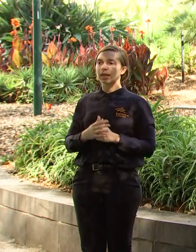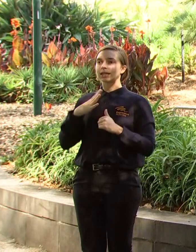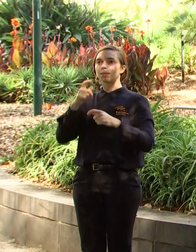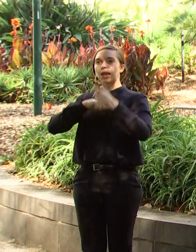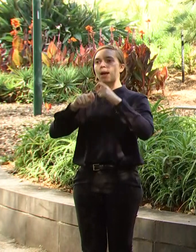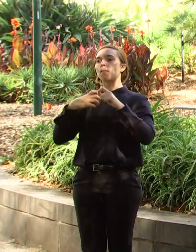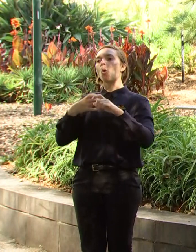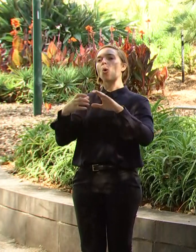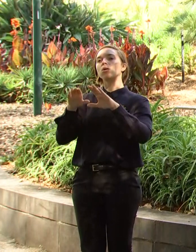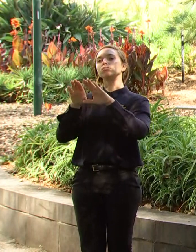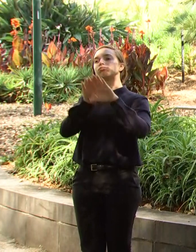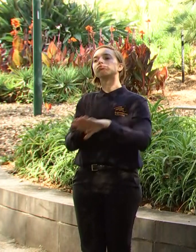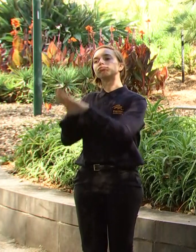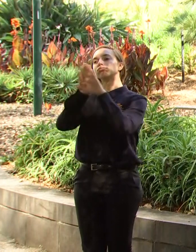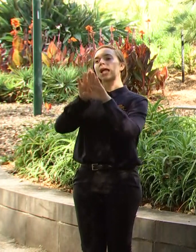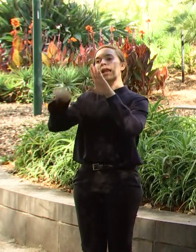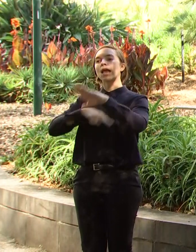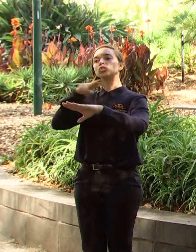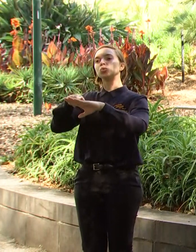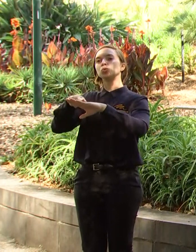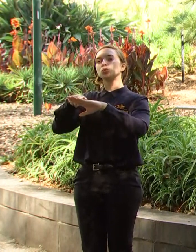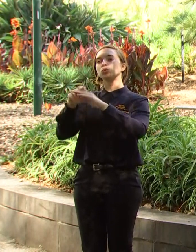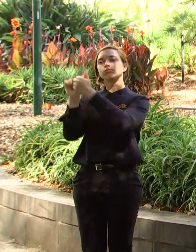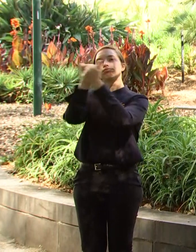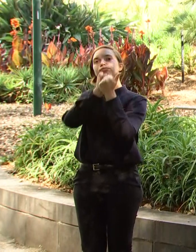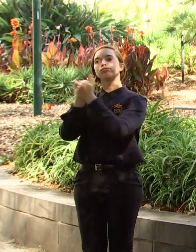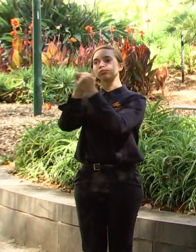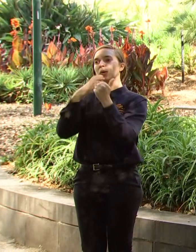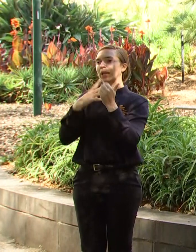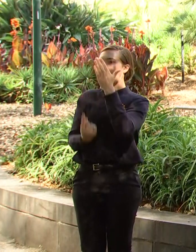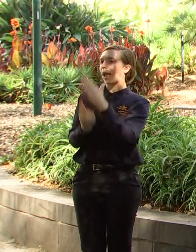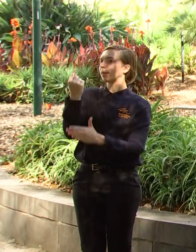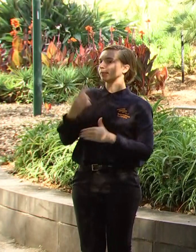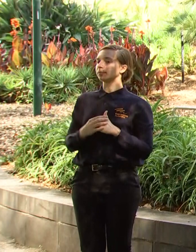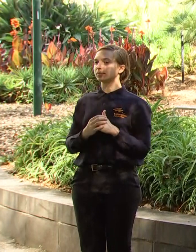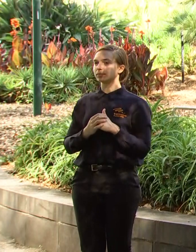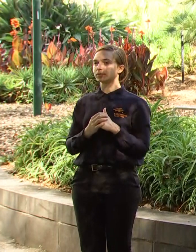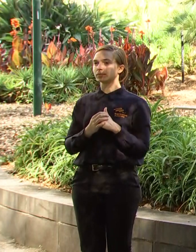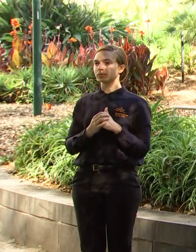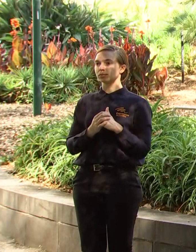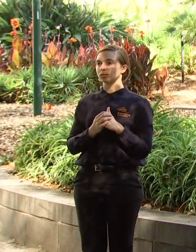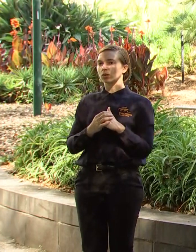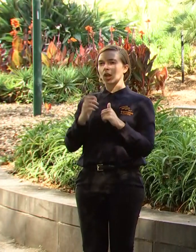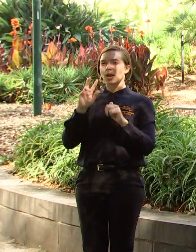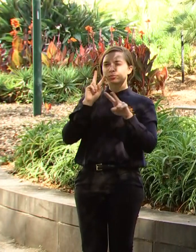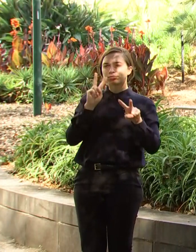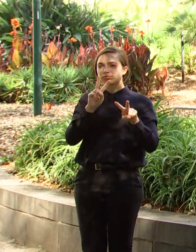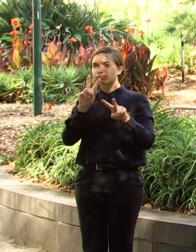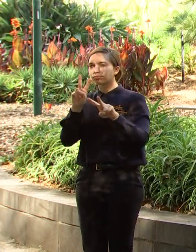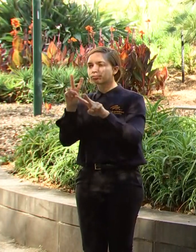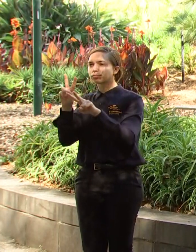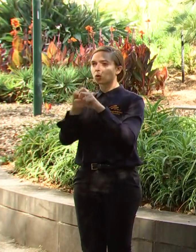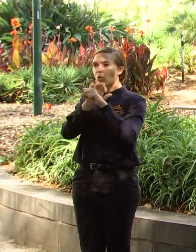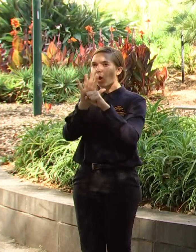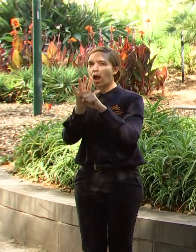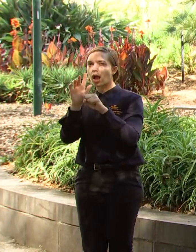that's the belts and braces approach. That is the highest standard, not to eliminate risk, but to manage it. That's all you can do. And